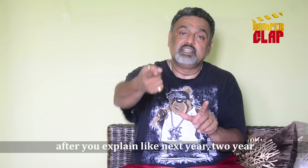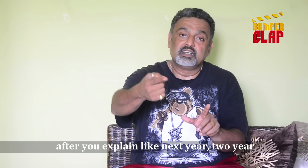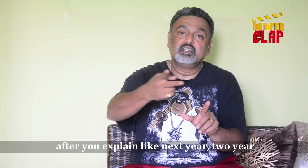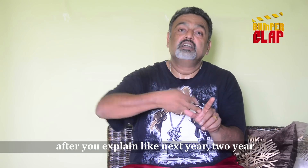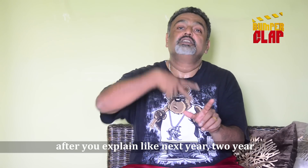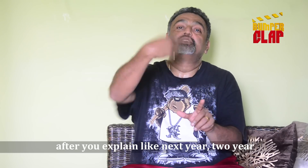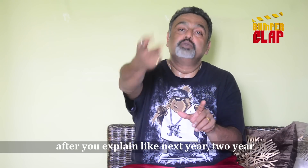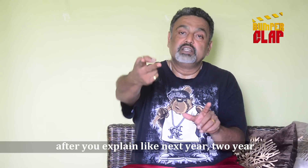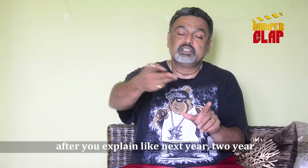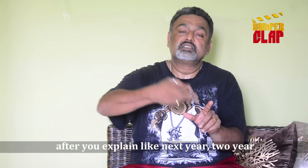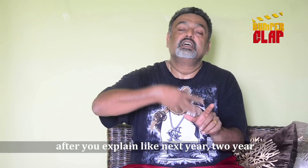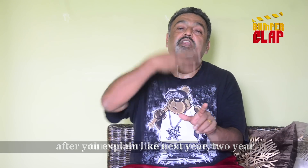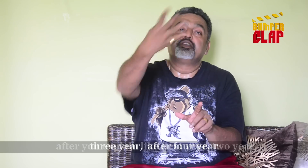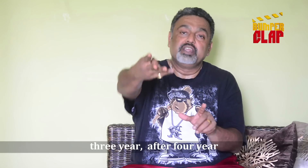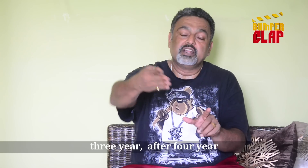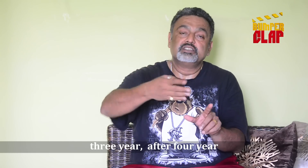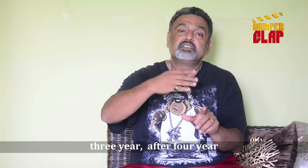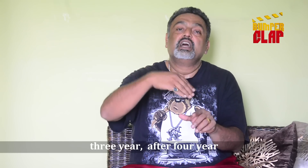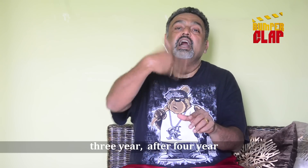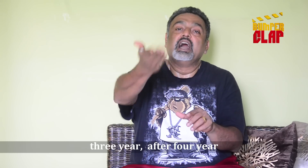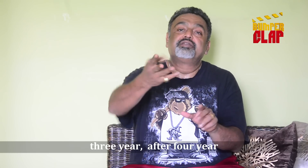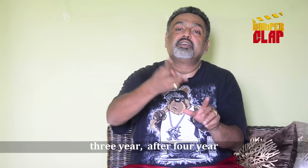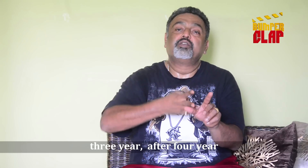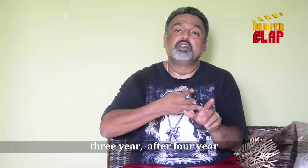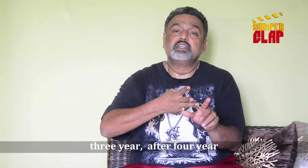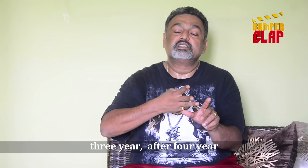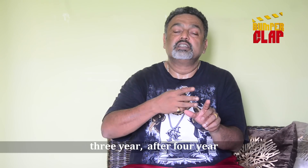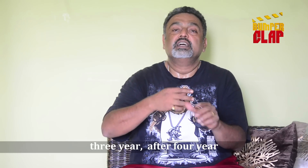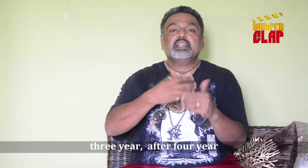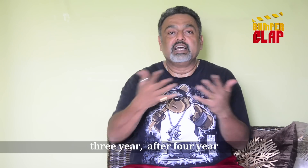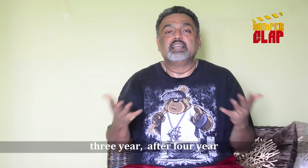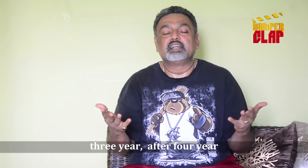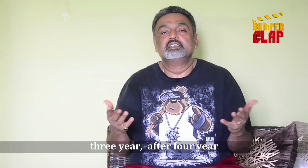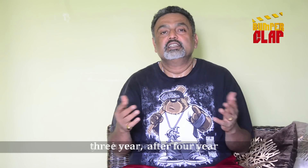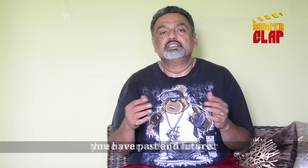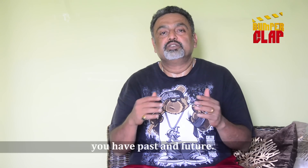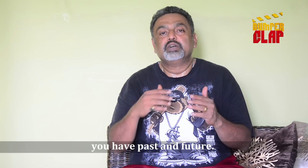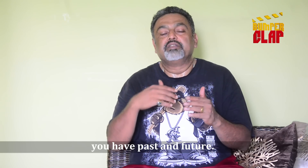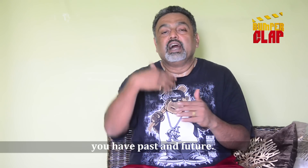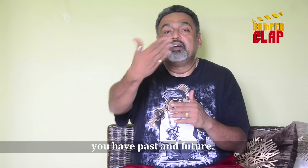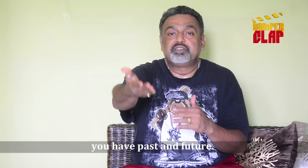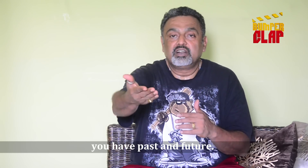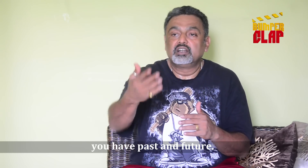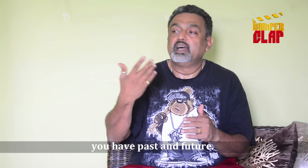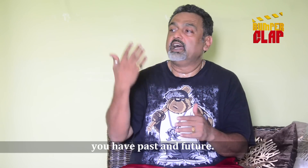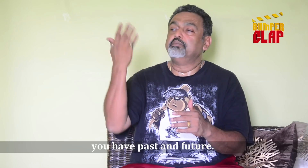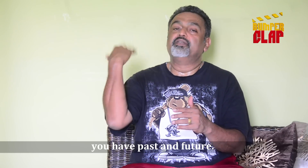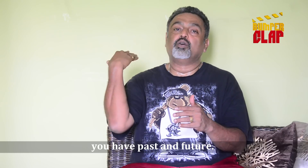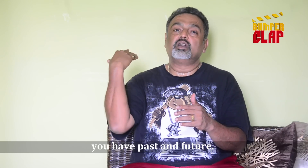year two years 24 years after 4 years like that so you have after and before,